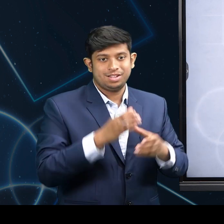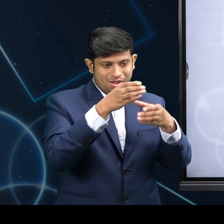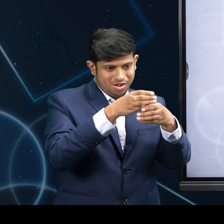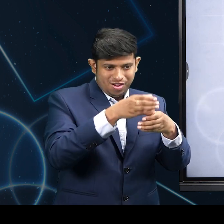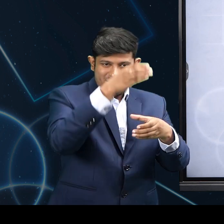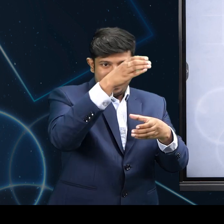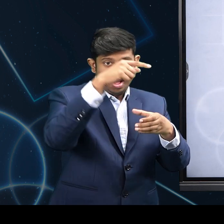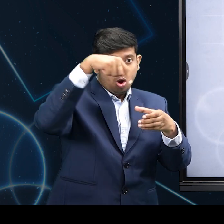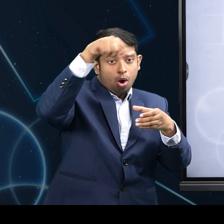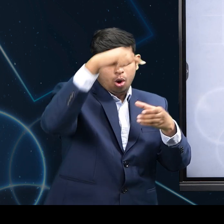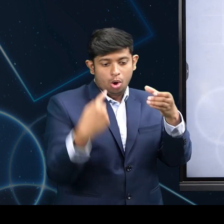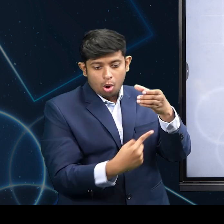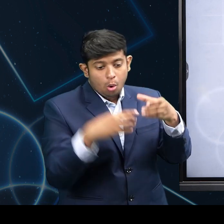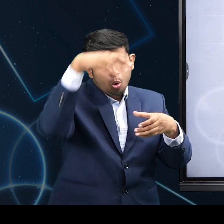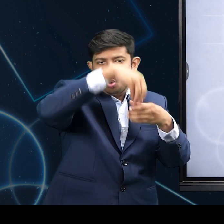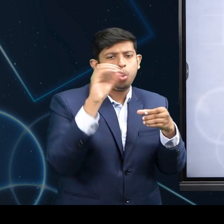curved surface area,